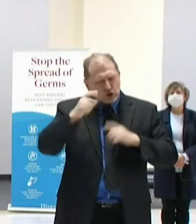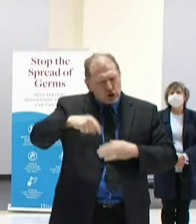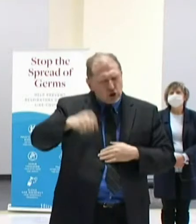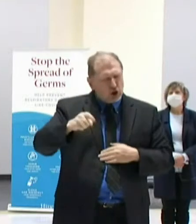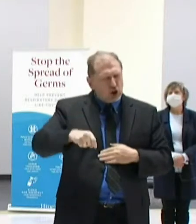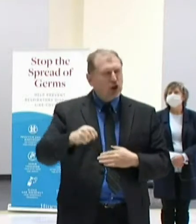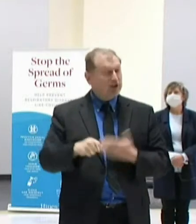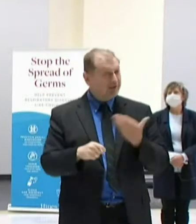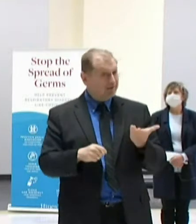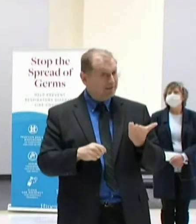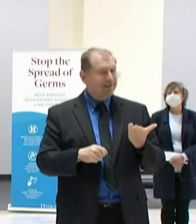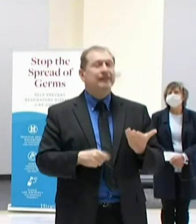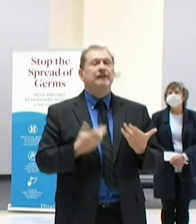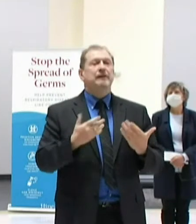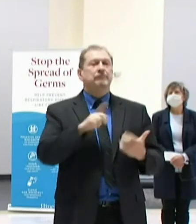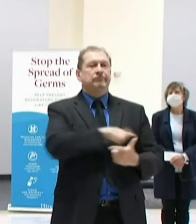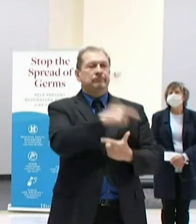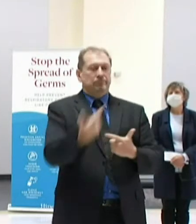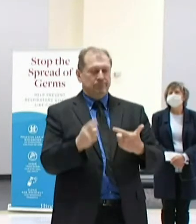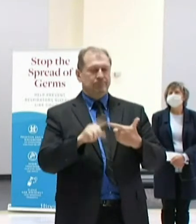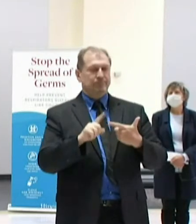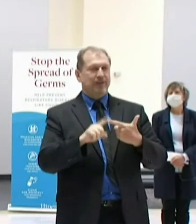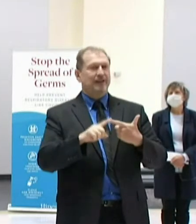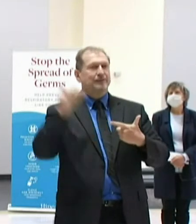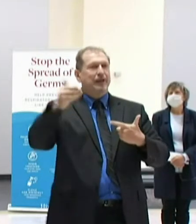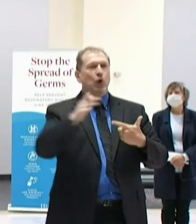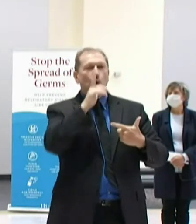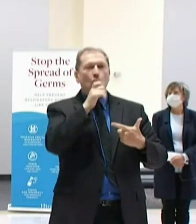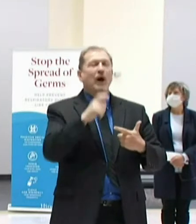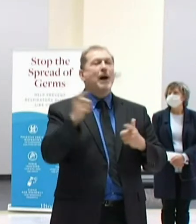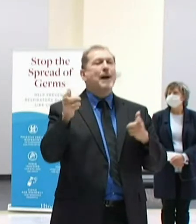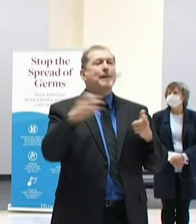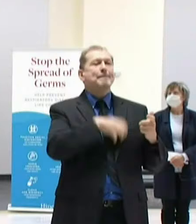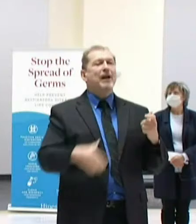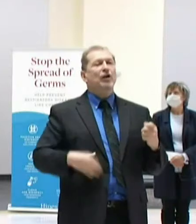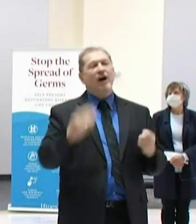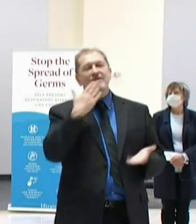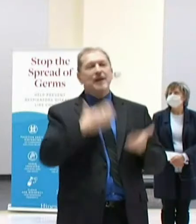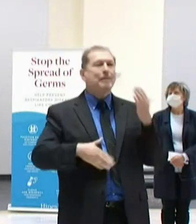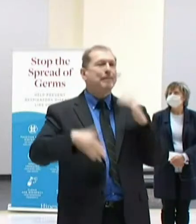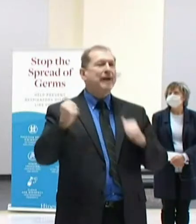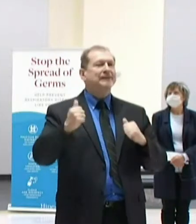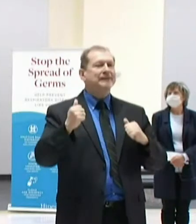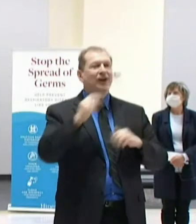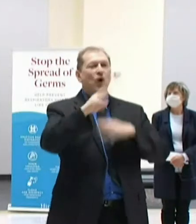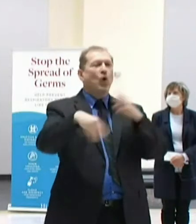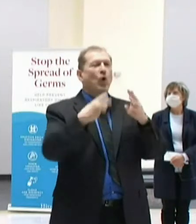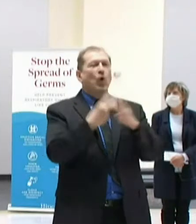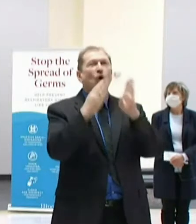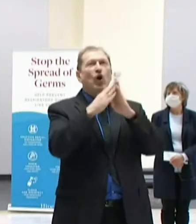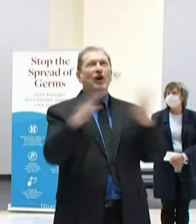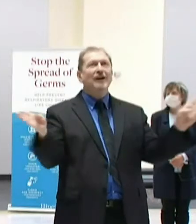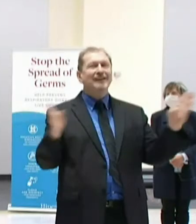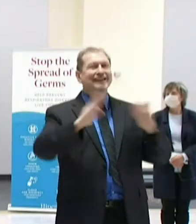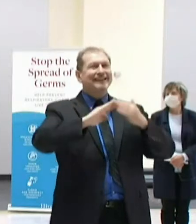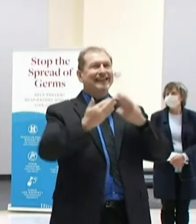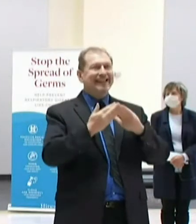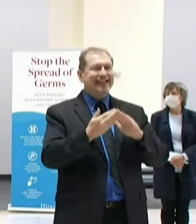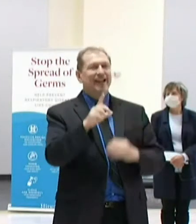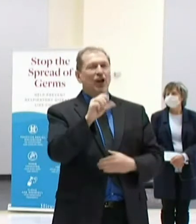I'd like to turn it over to the mayor of the greatest global city, Lori Lightfoot. Thank you,